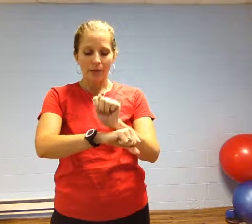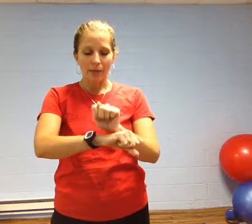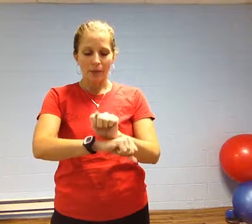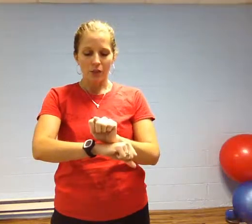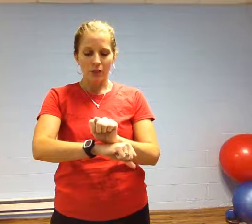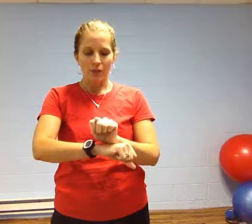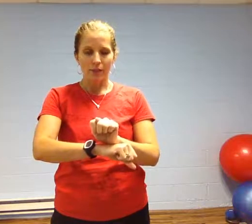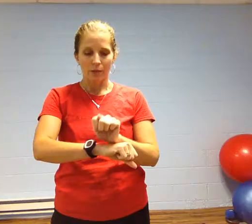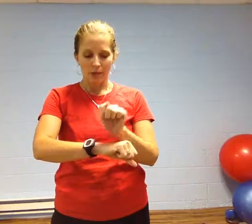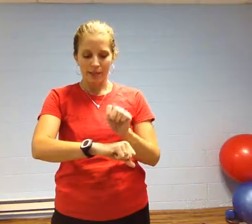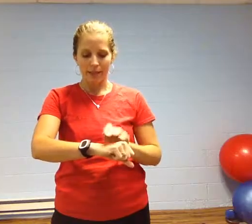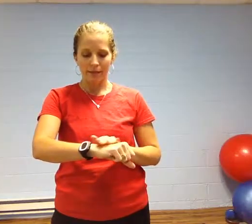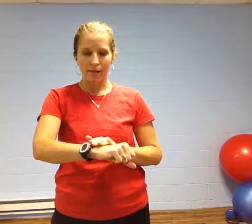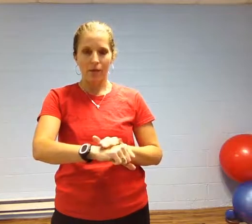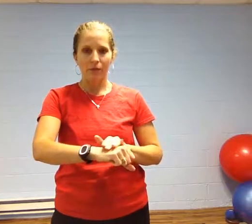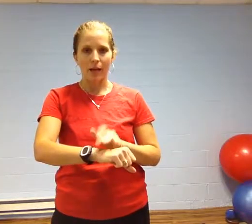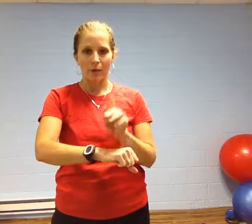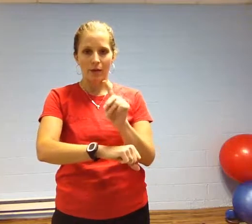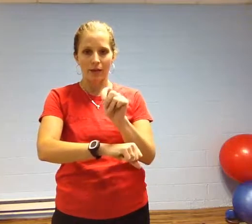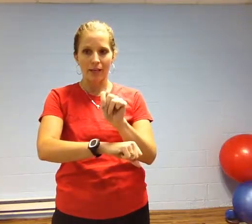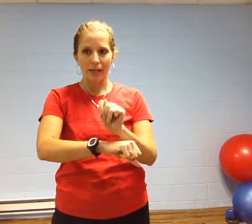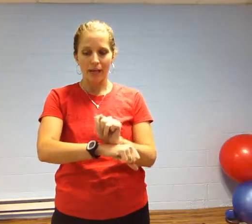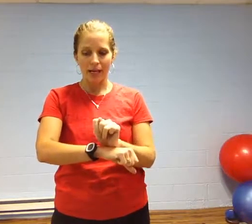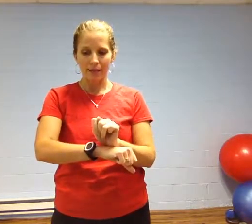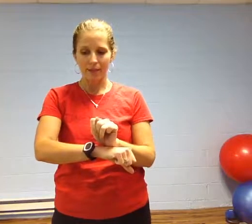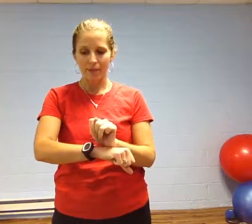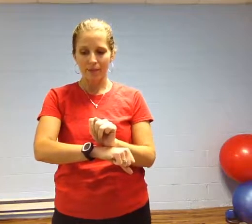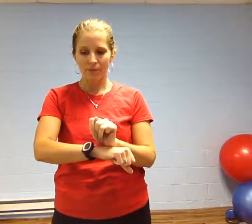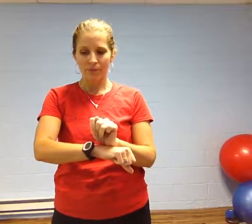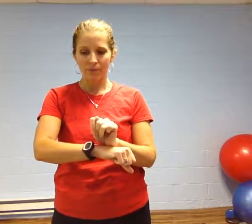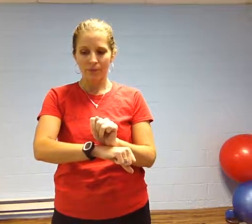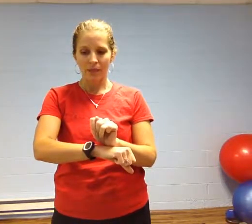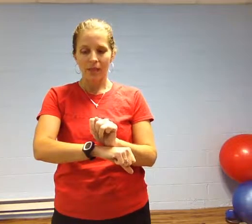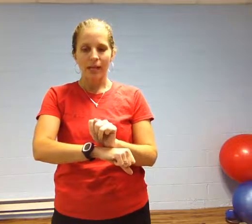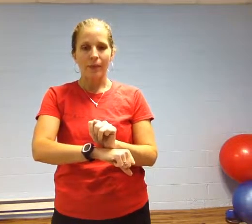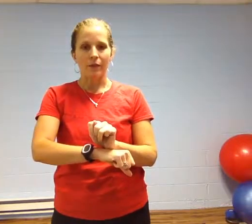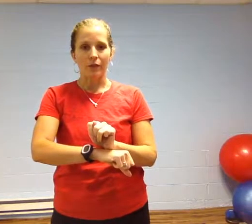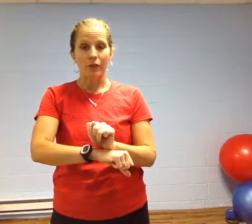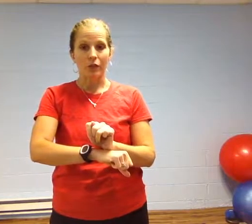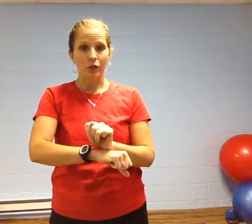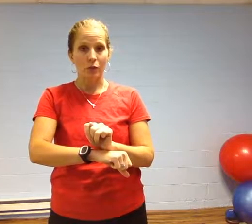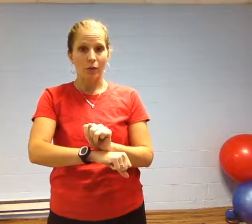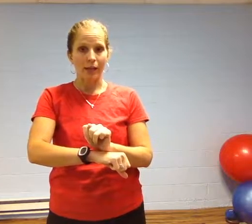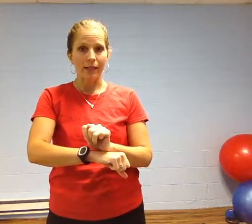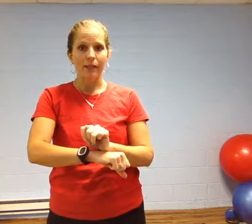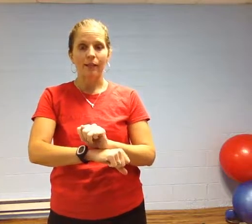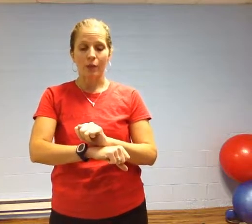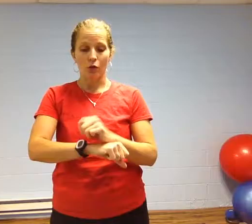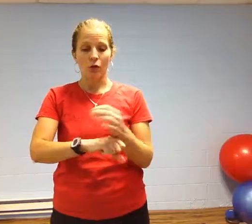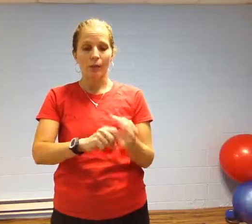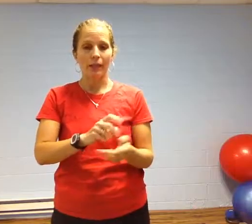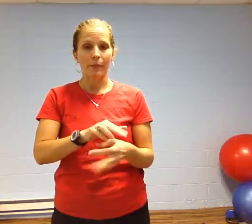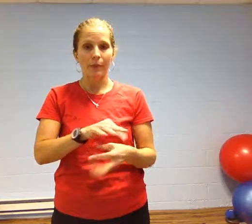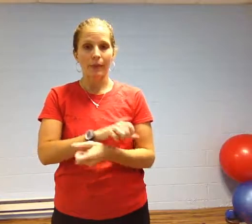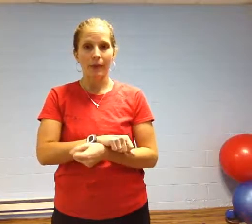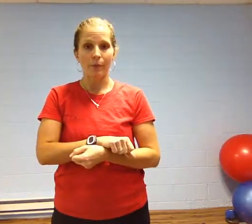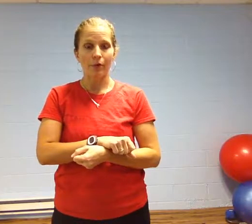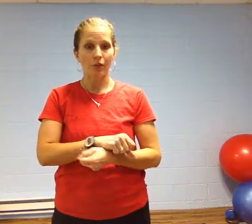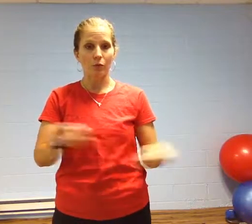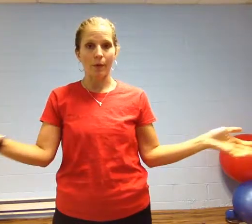language and rest it on the flat part of the other hand. And then for destroyed, like you're crumbling up a piece of paper and throwing it